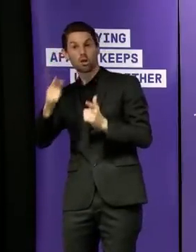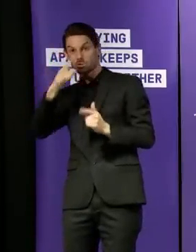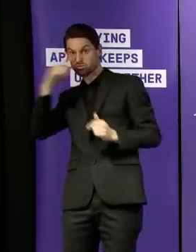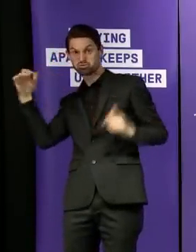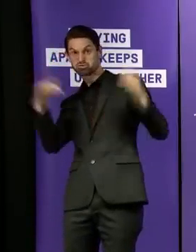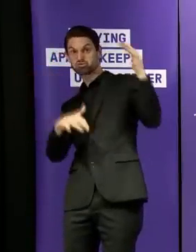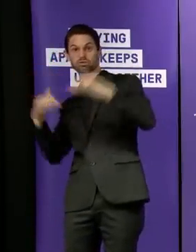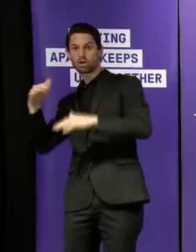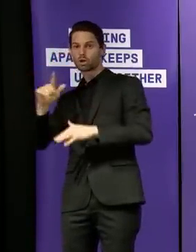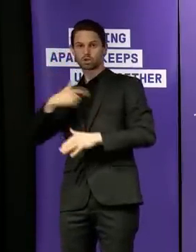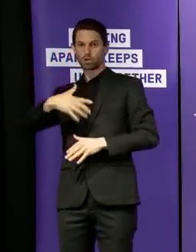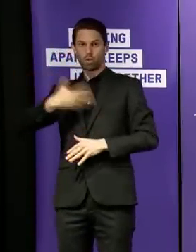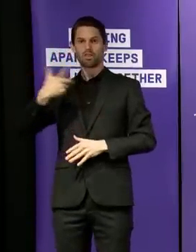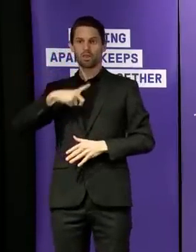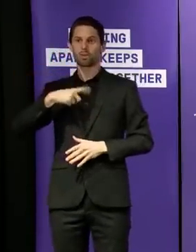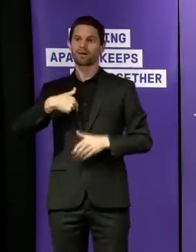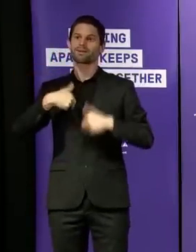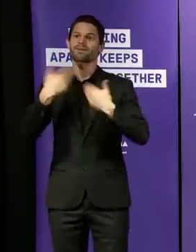place.